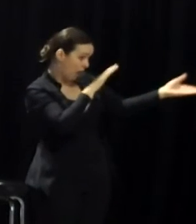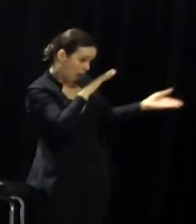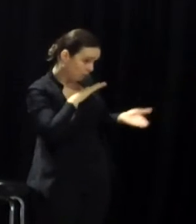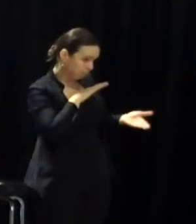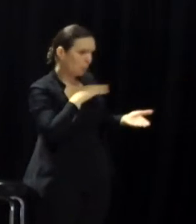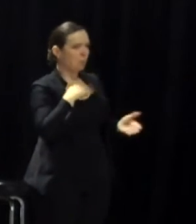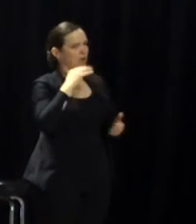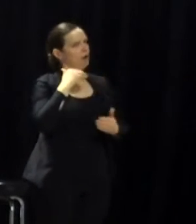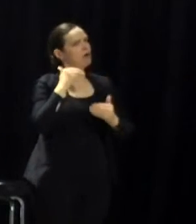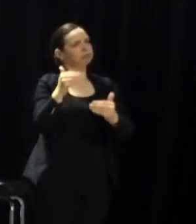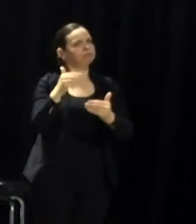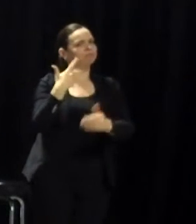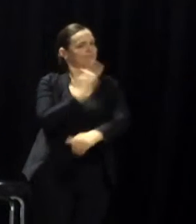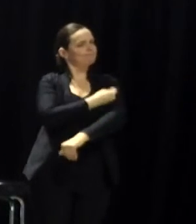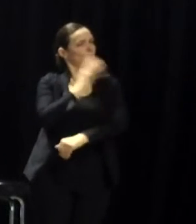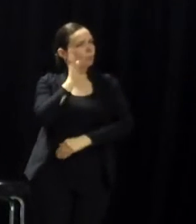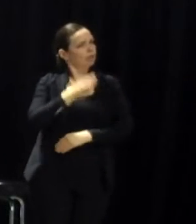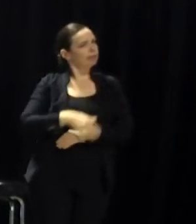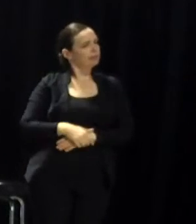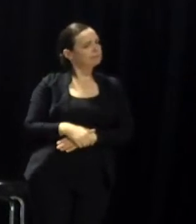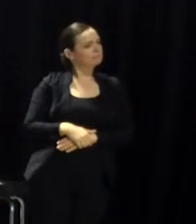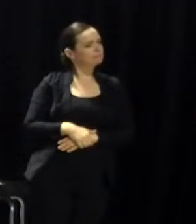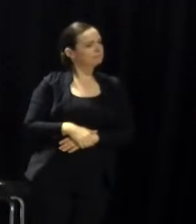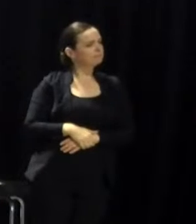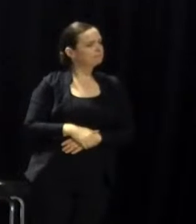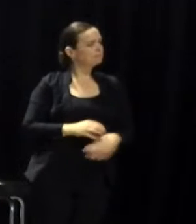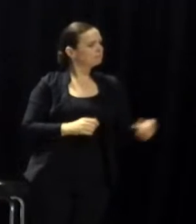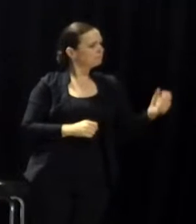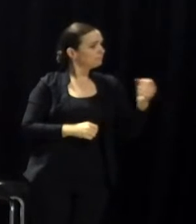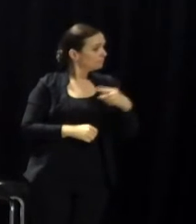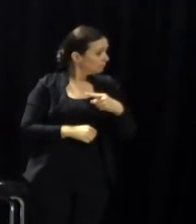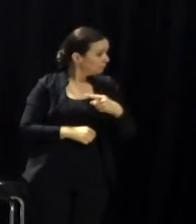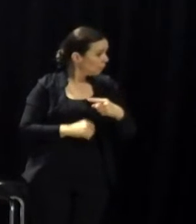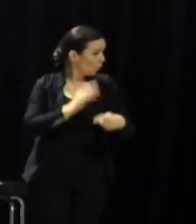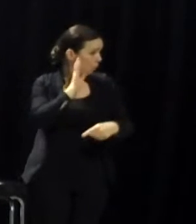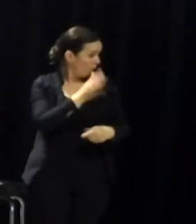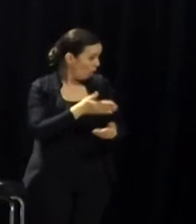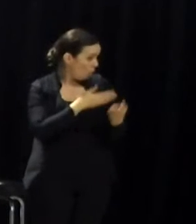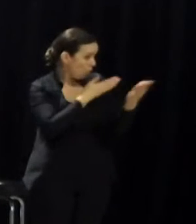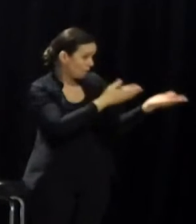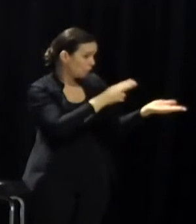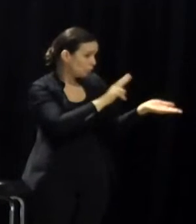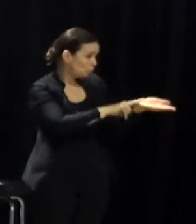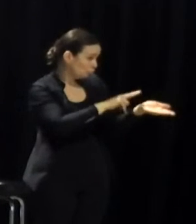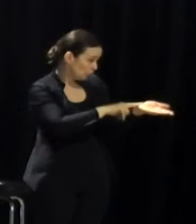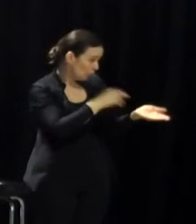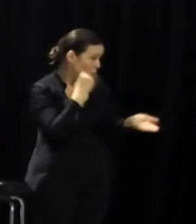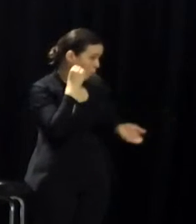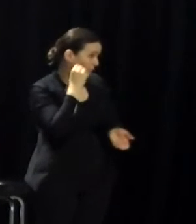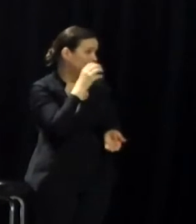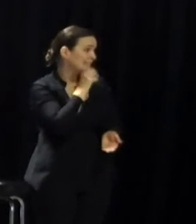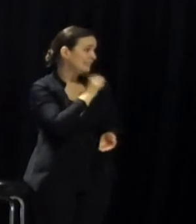also offered to go into assisted living facilities or nursing homes.